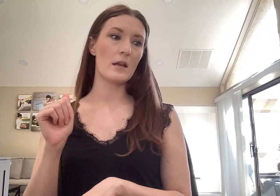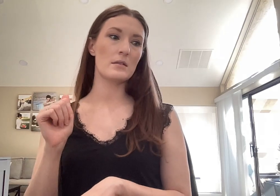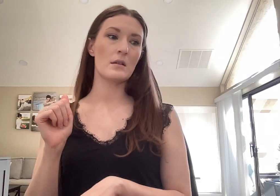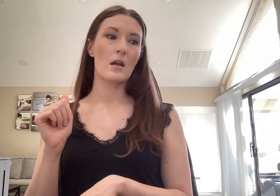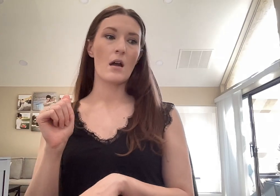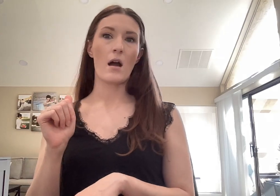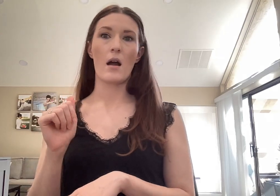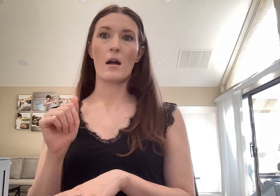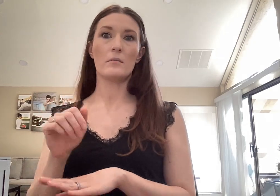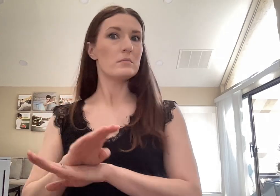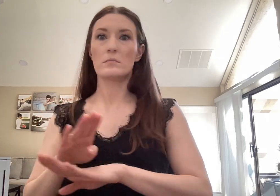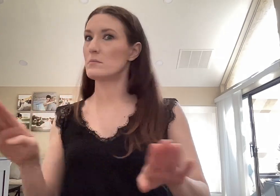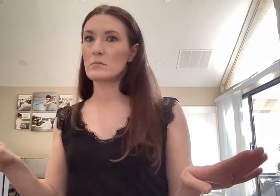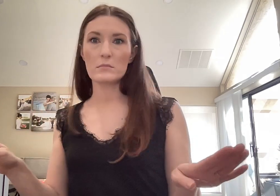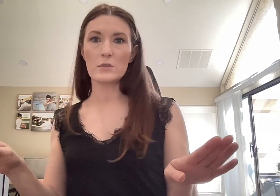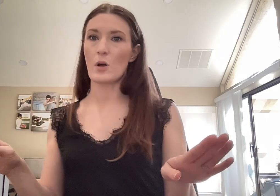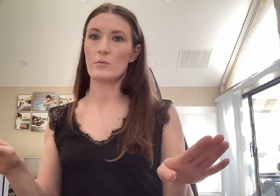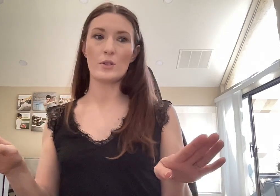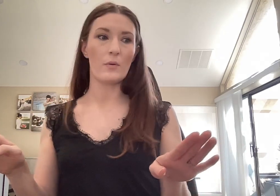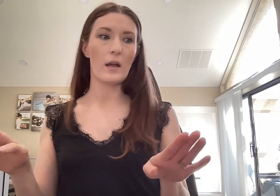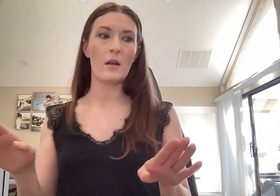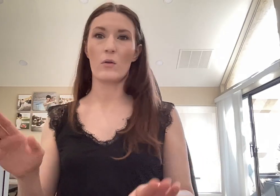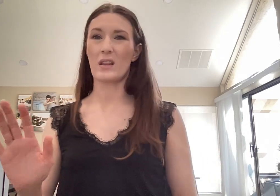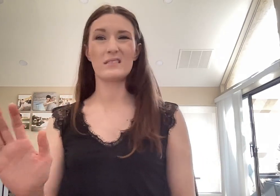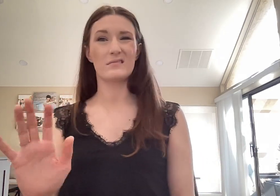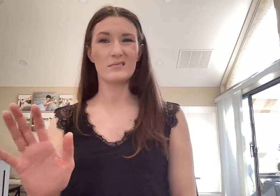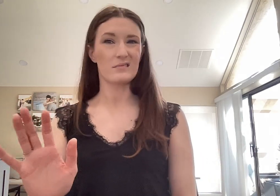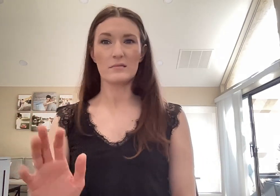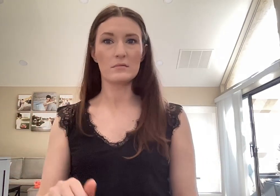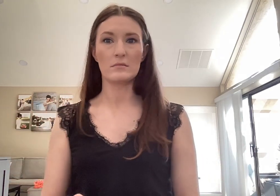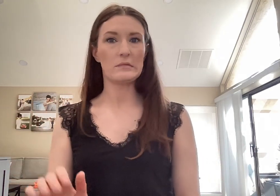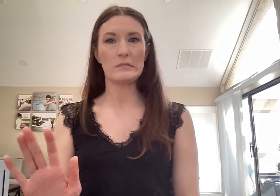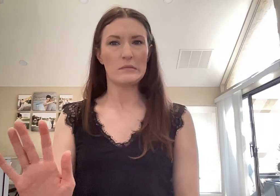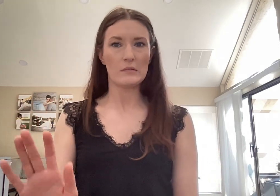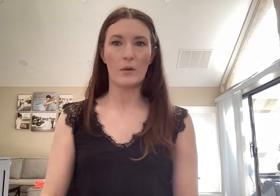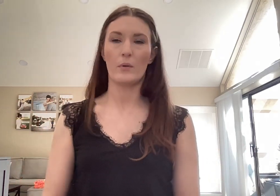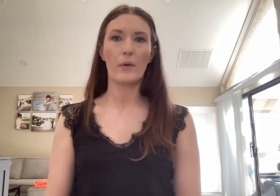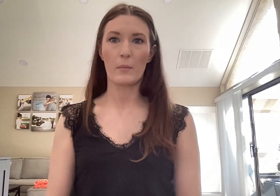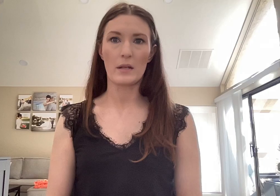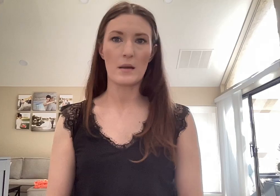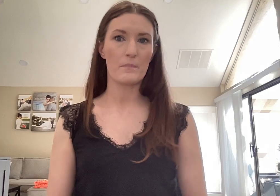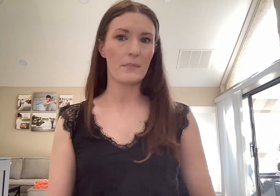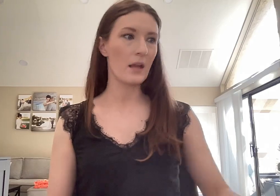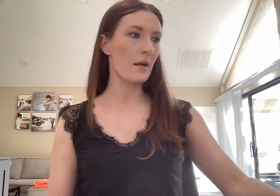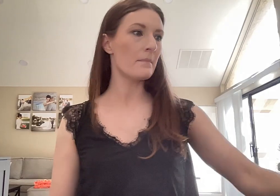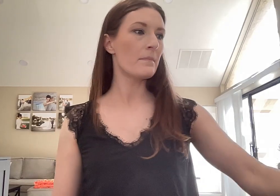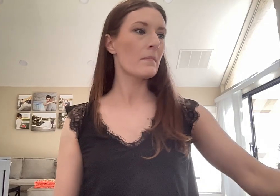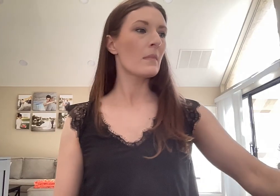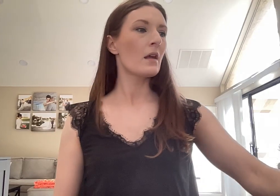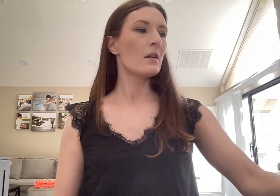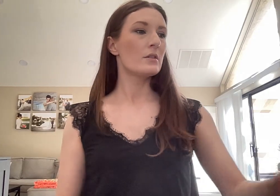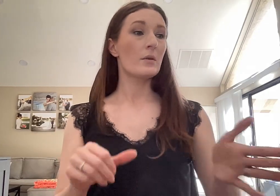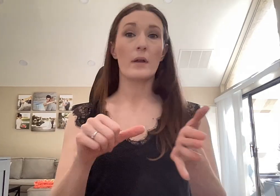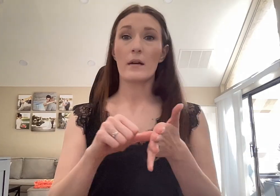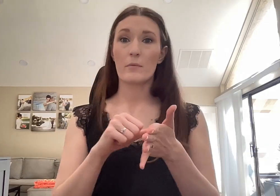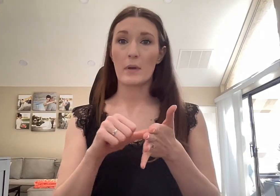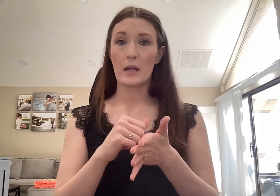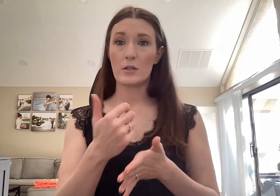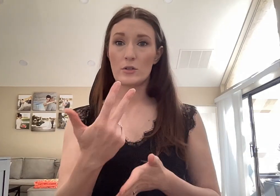this. Don't do it, or like, I won't recommend it, okay? So we have page